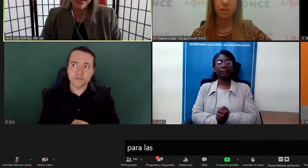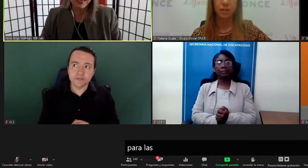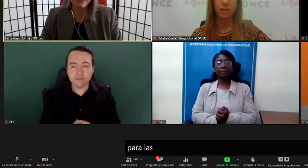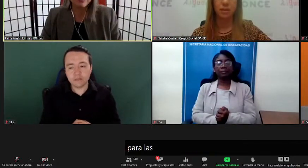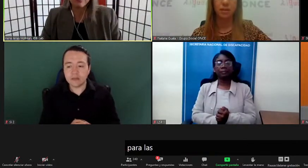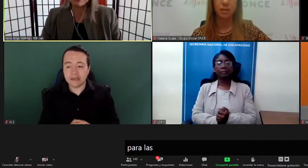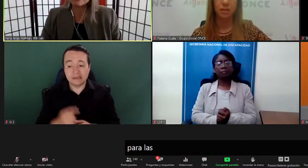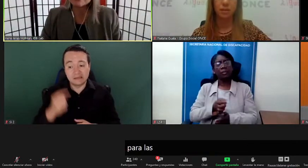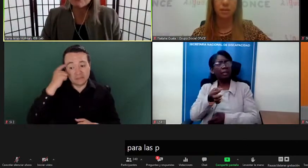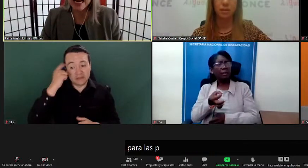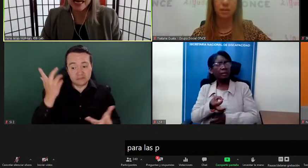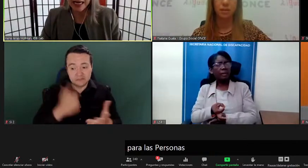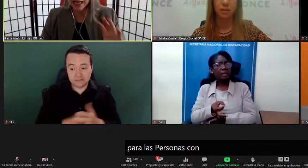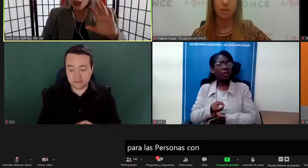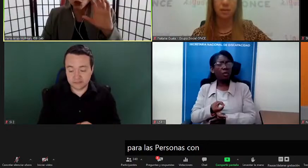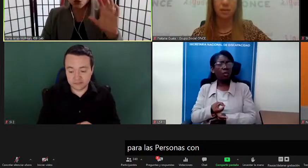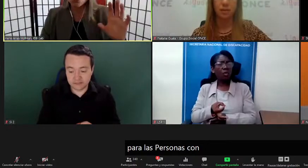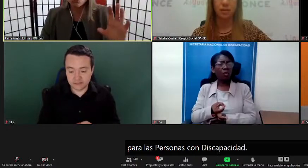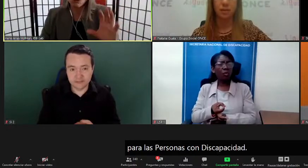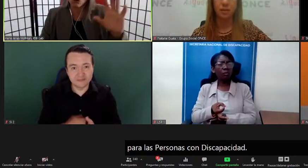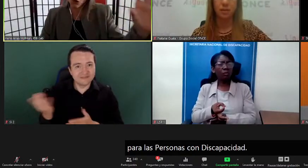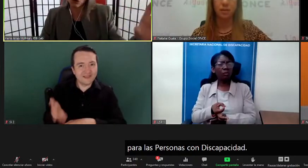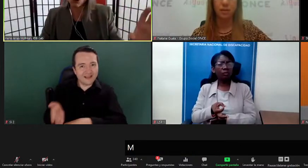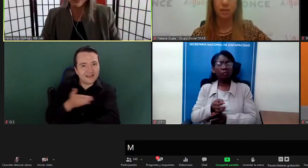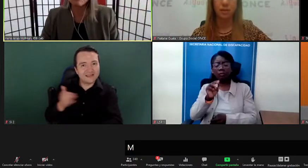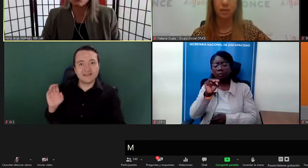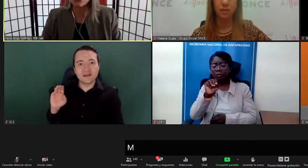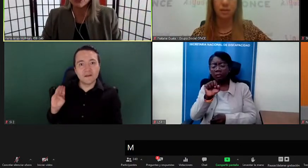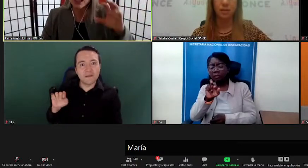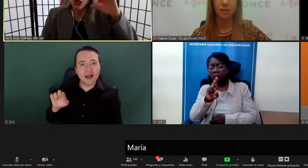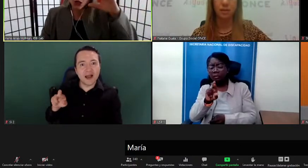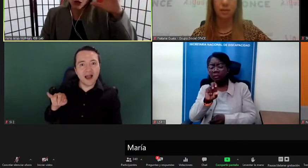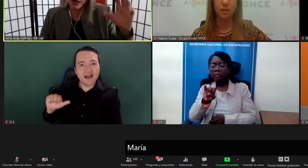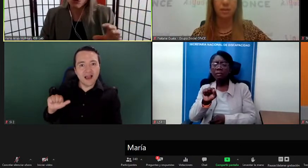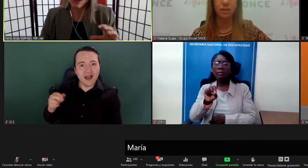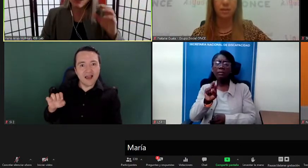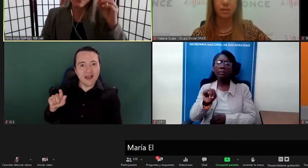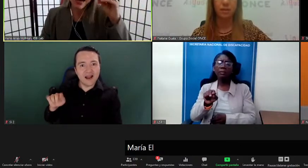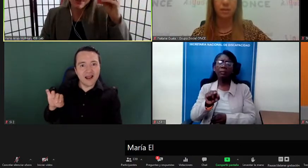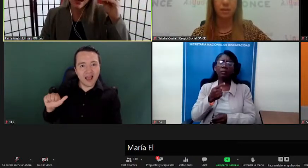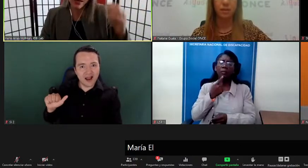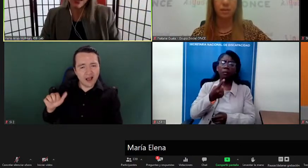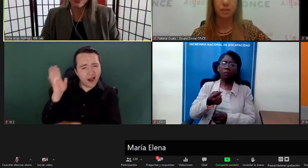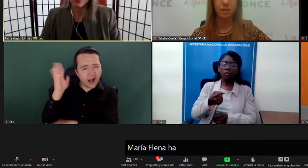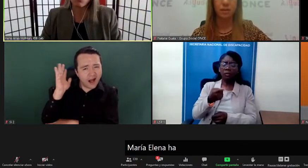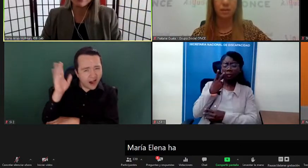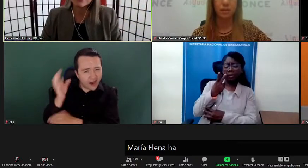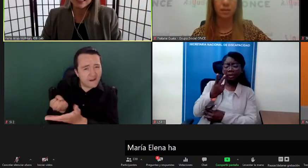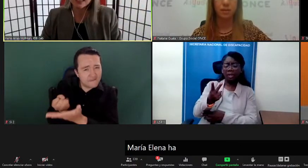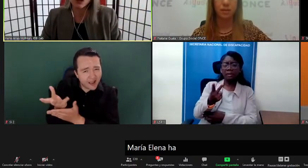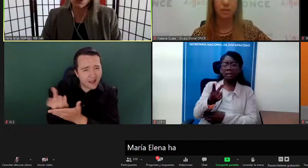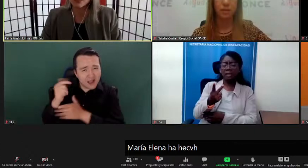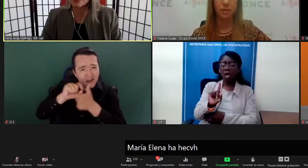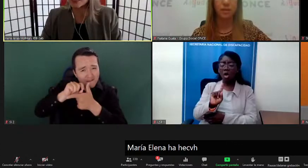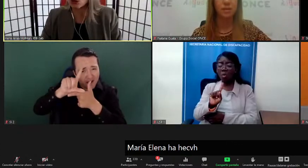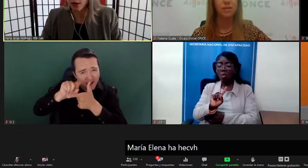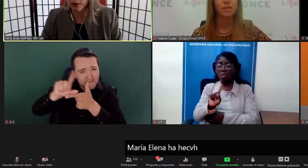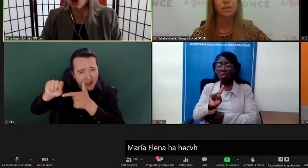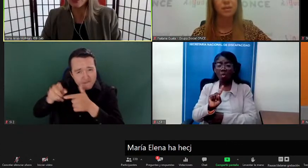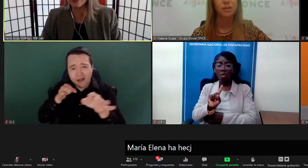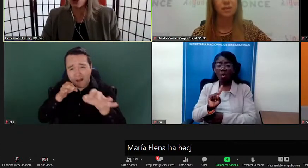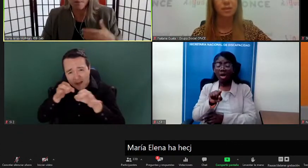so i believe and actually elena with the report has given us a